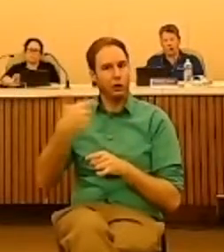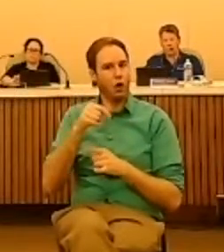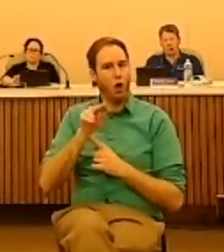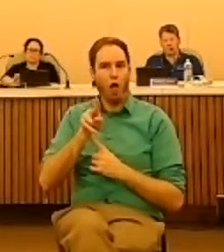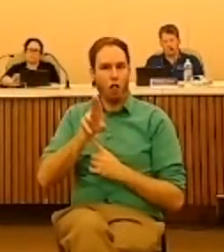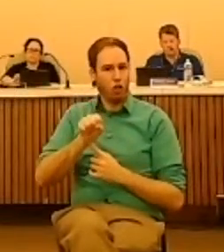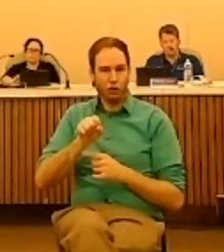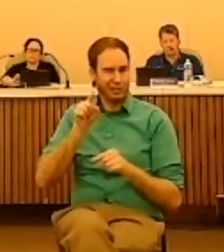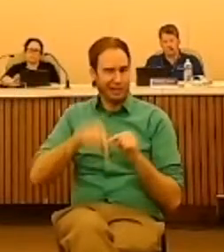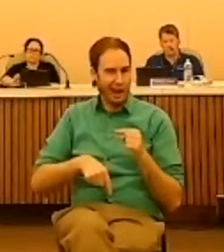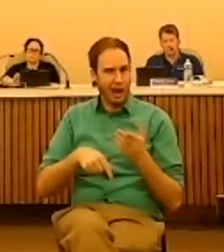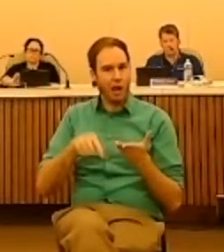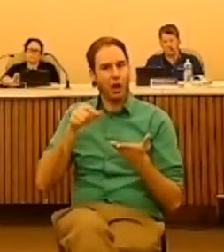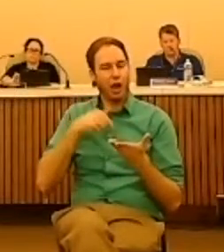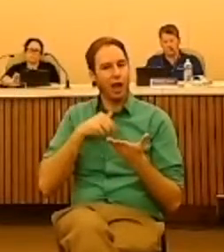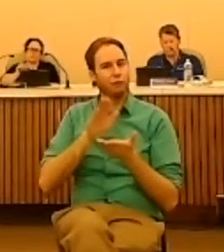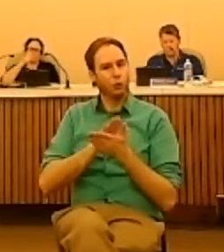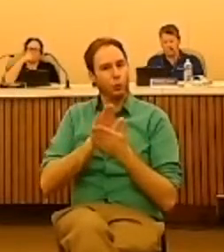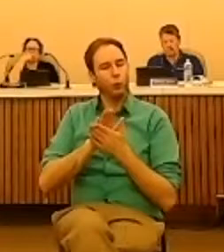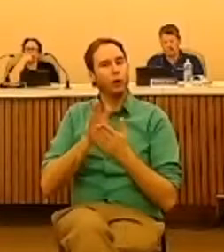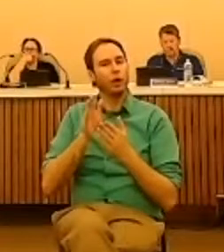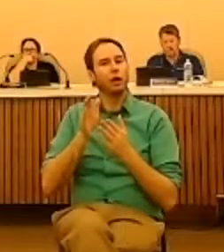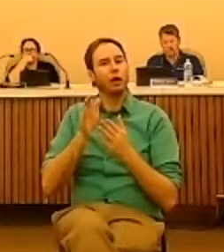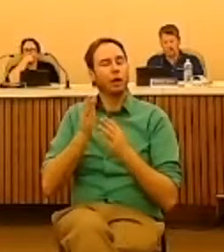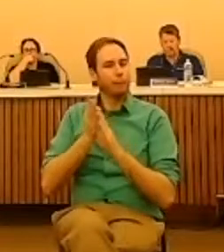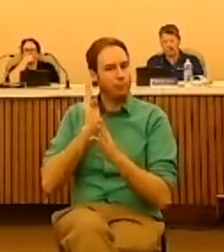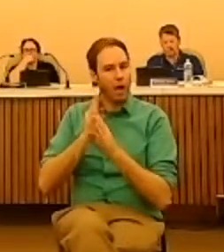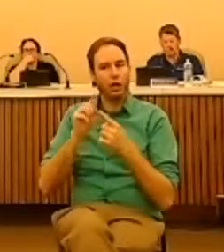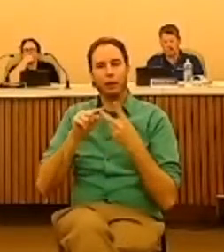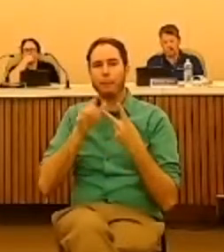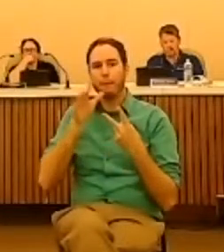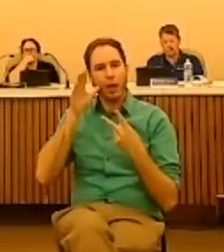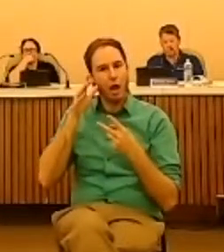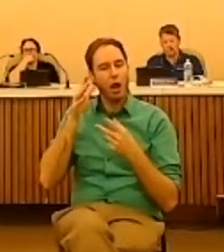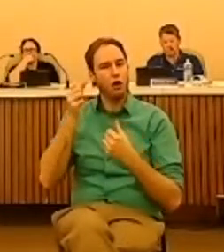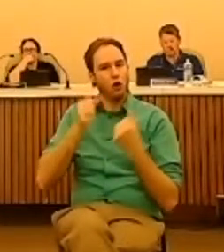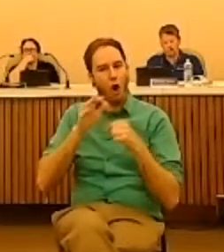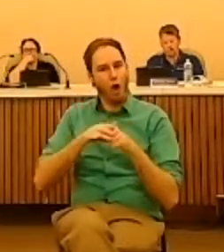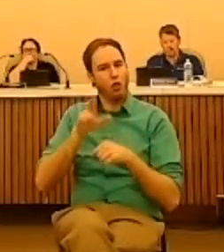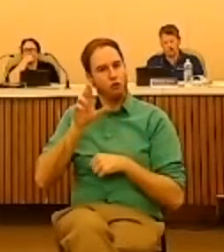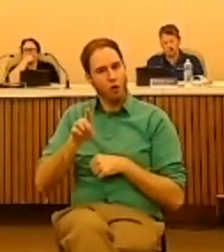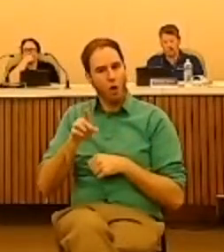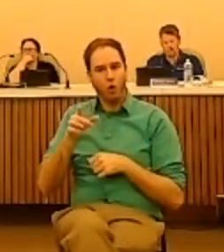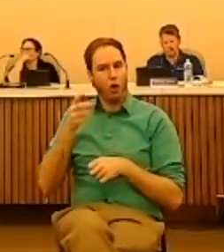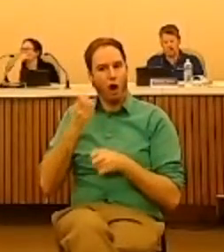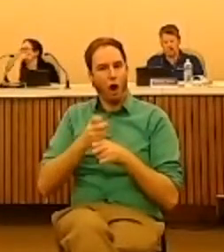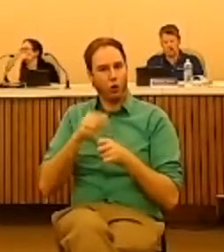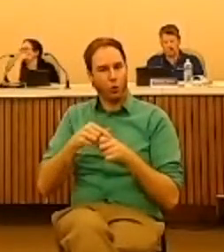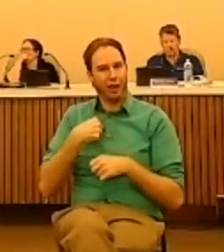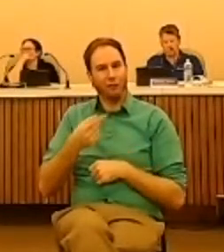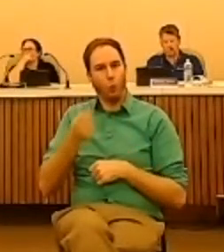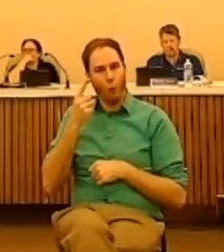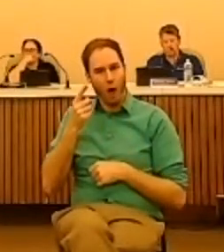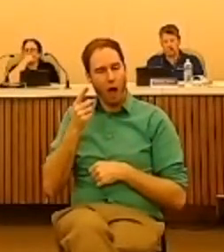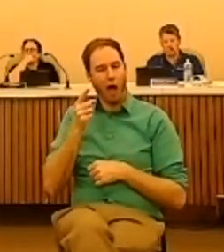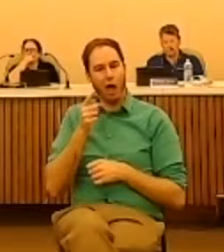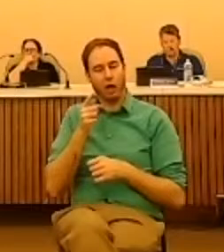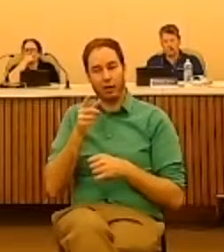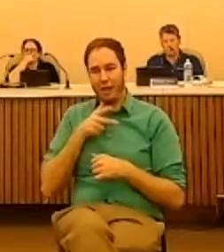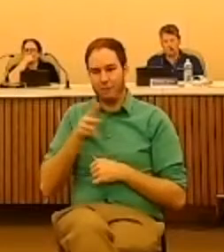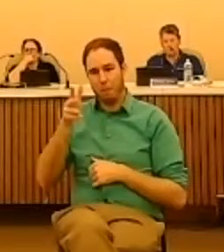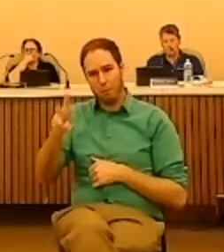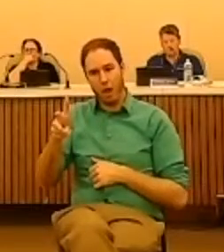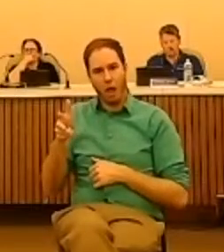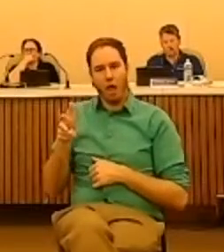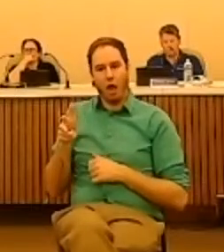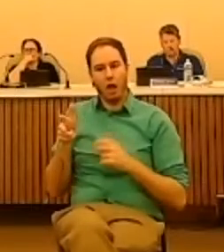Authors. You got school buses in the road, you got parents' cars in the road. It's hard to get one lane of traffic through there. And, you know, God